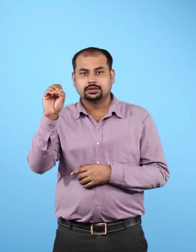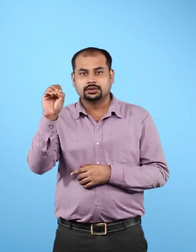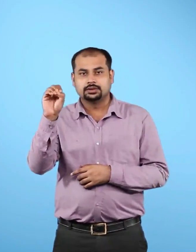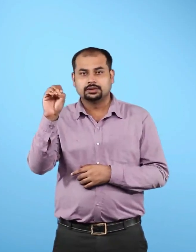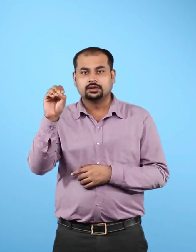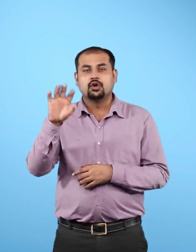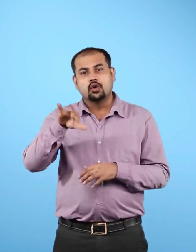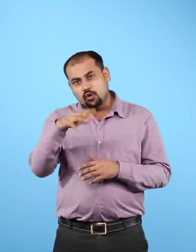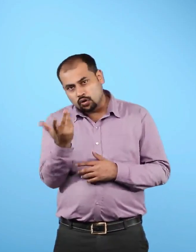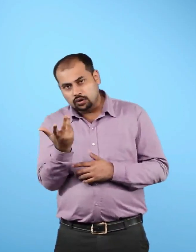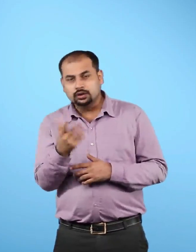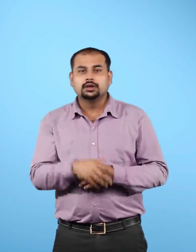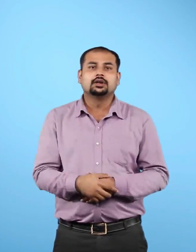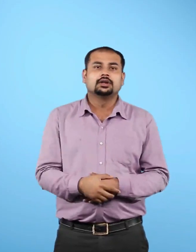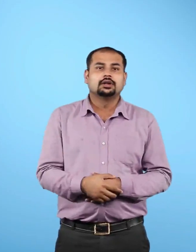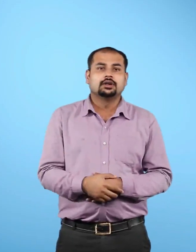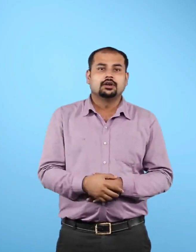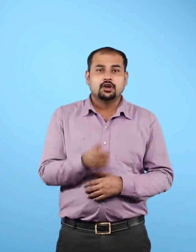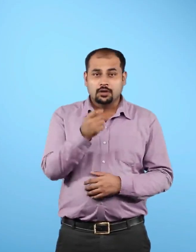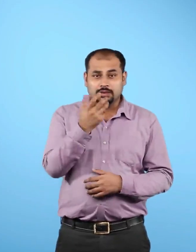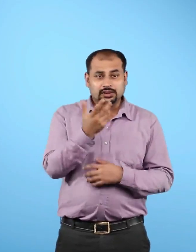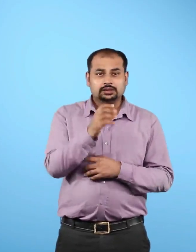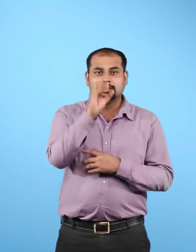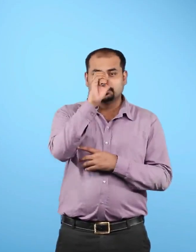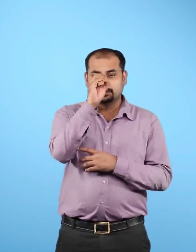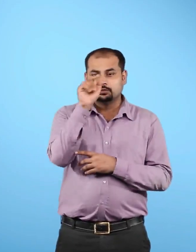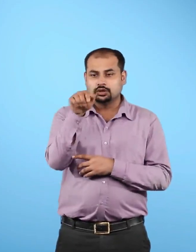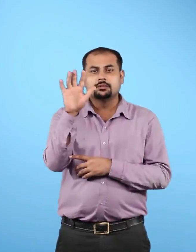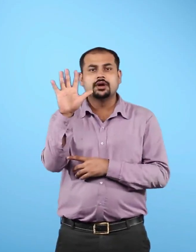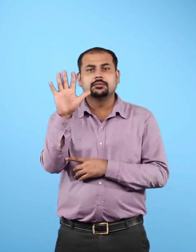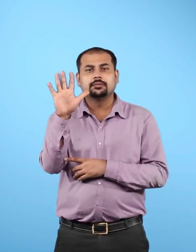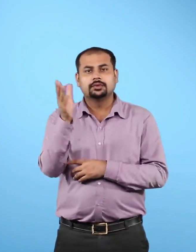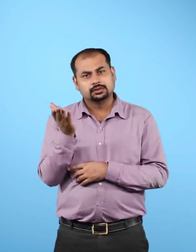0.50 and also rupee 0.5.